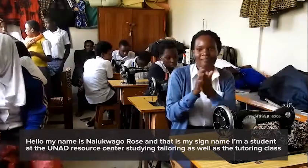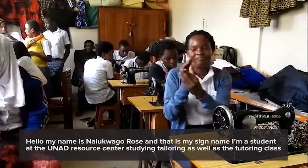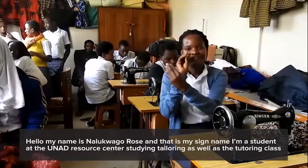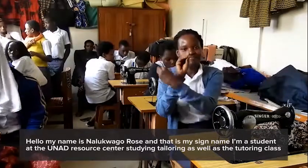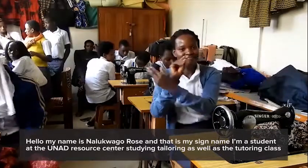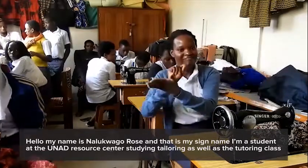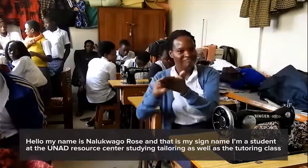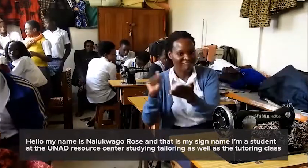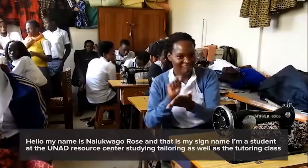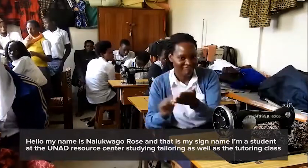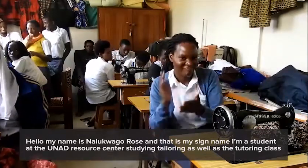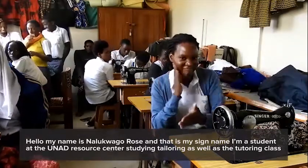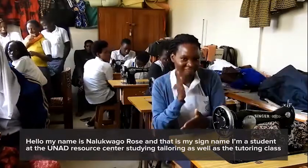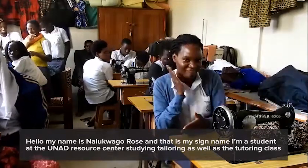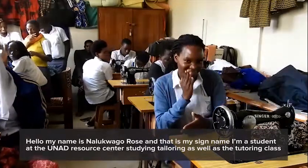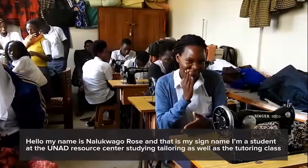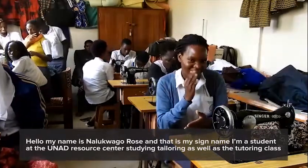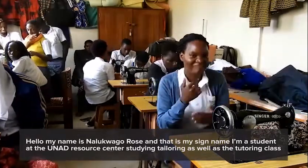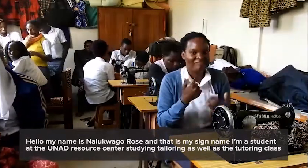well as the tutoring class.